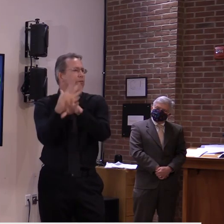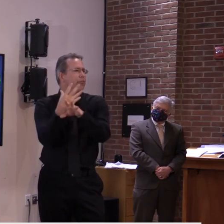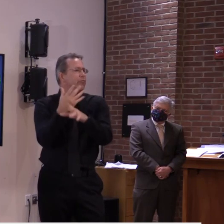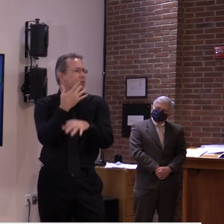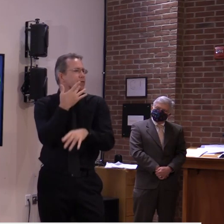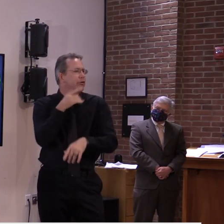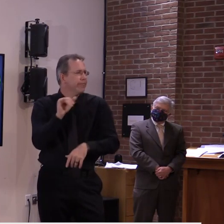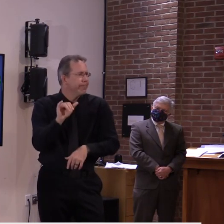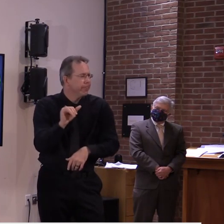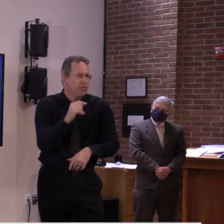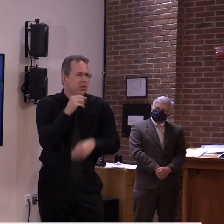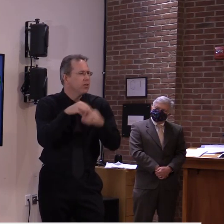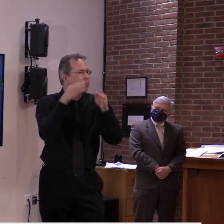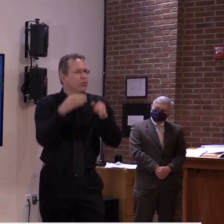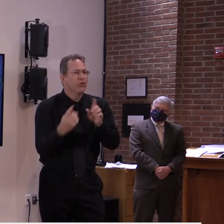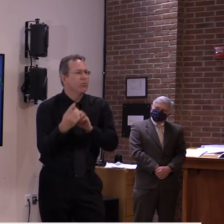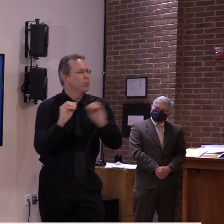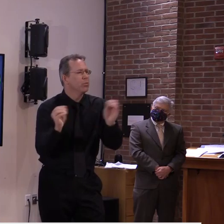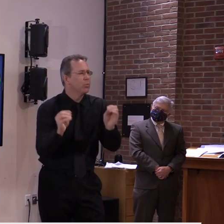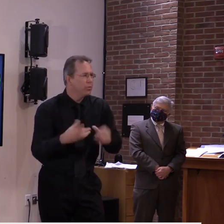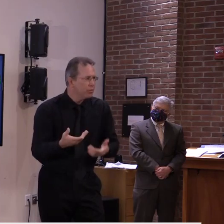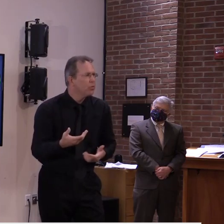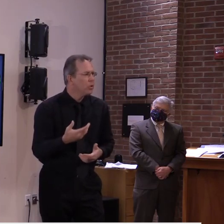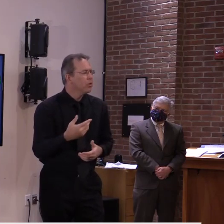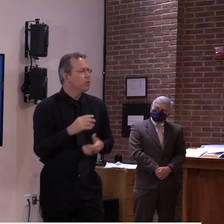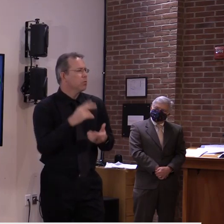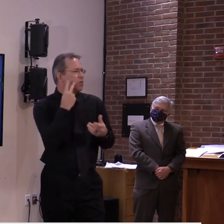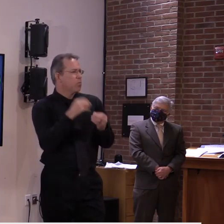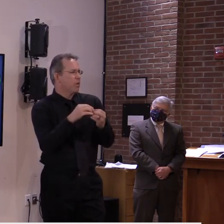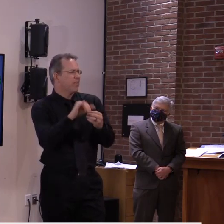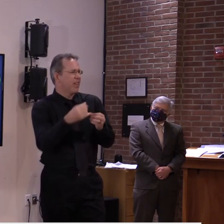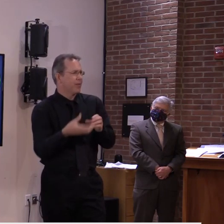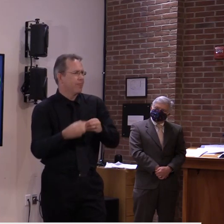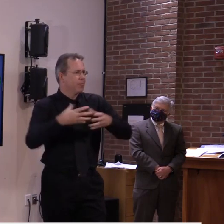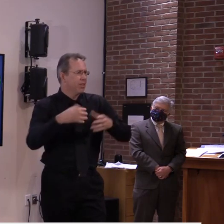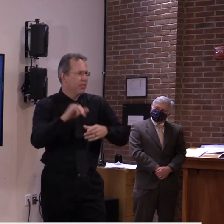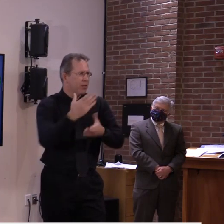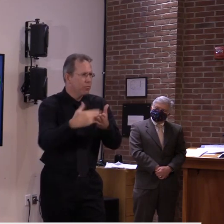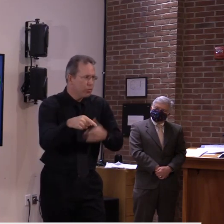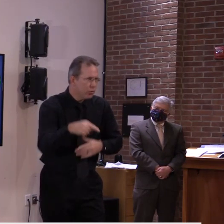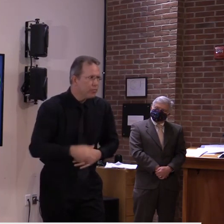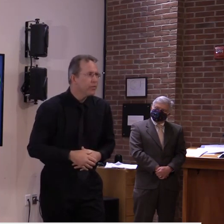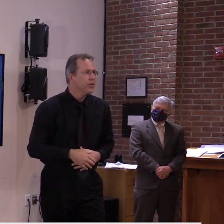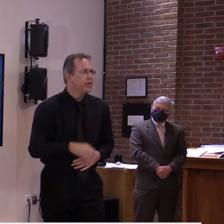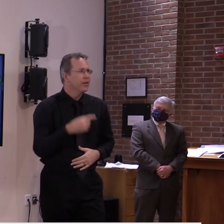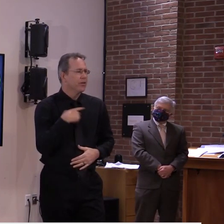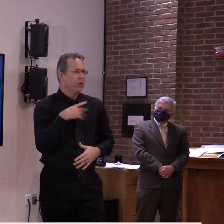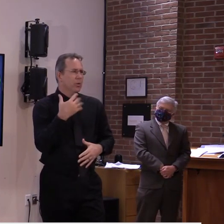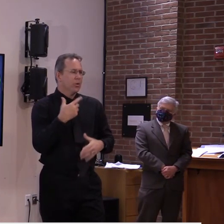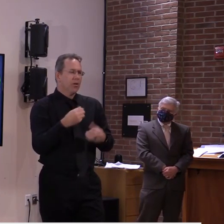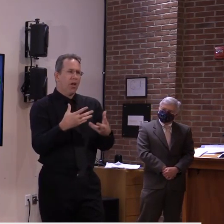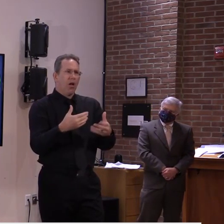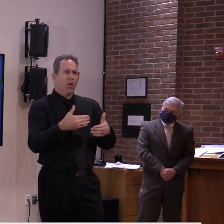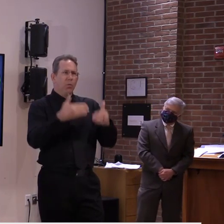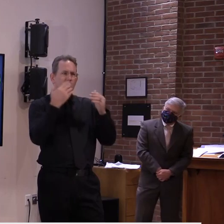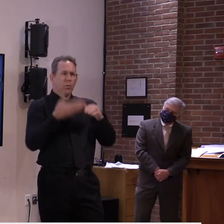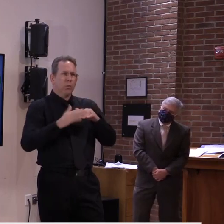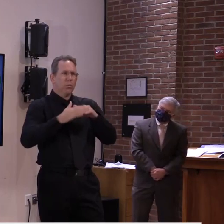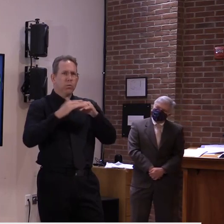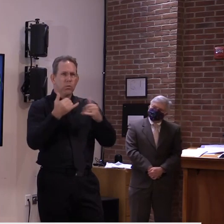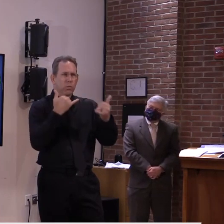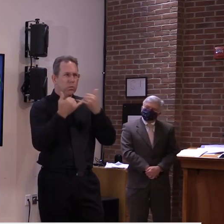do have a workforce that is fatigued, but I would say that our community mental health agencies, our private providers are